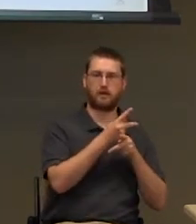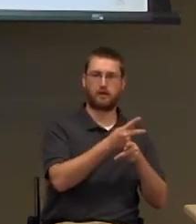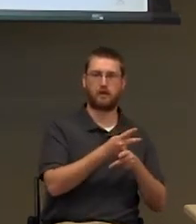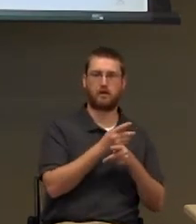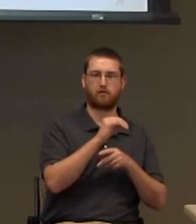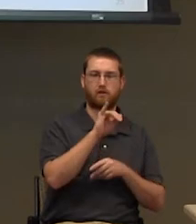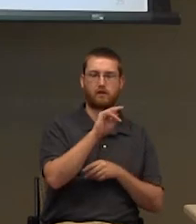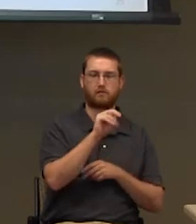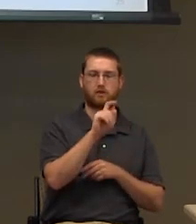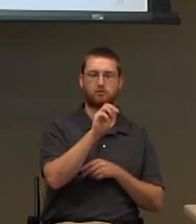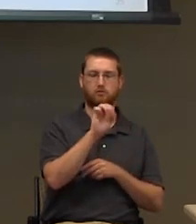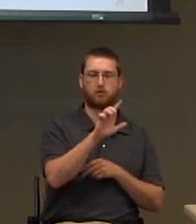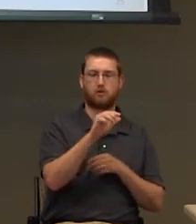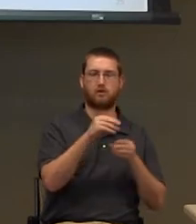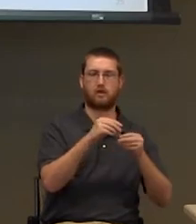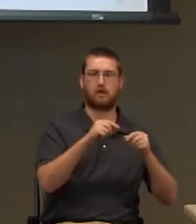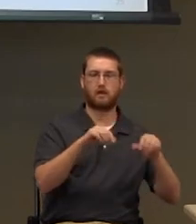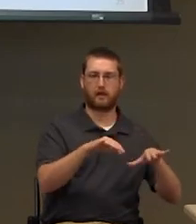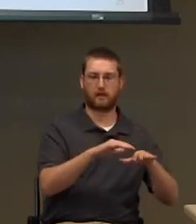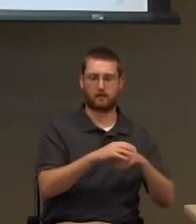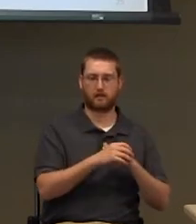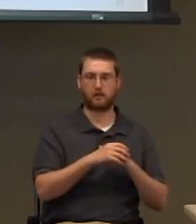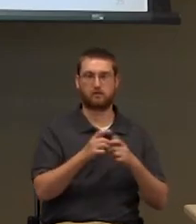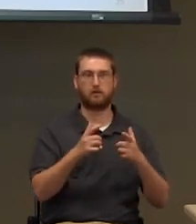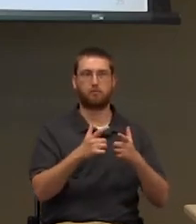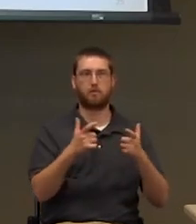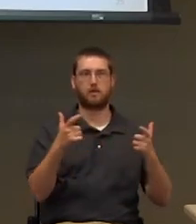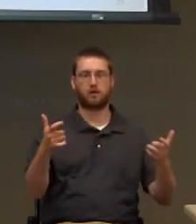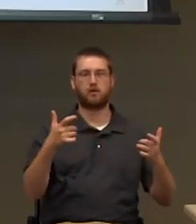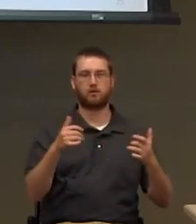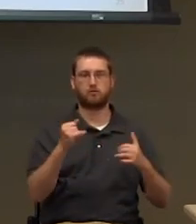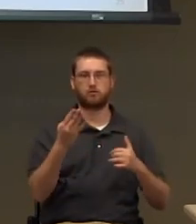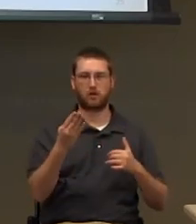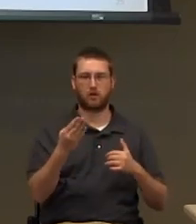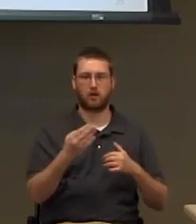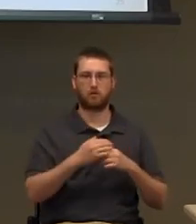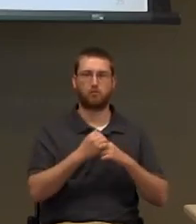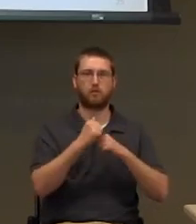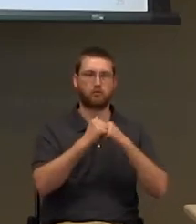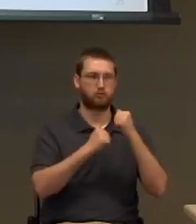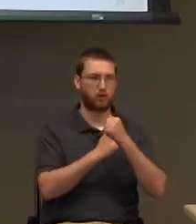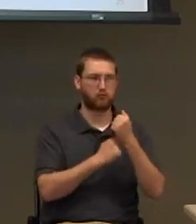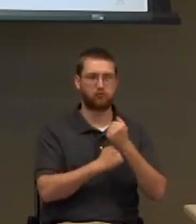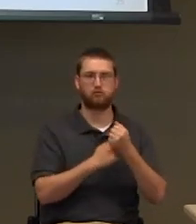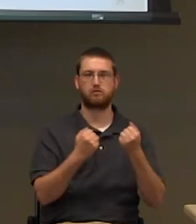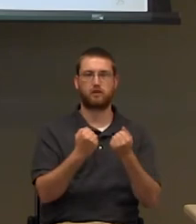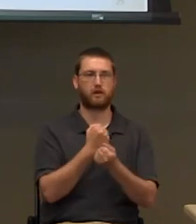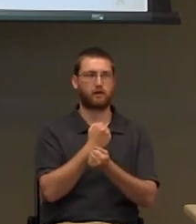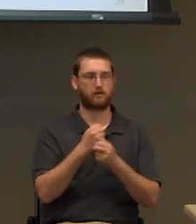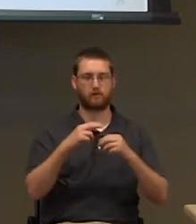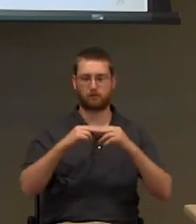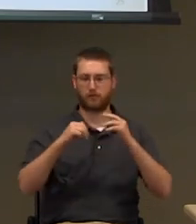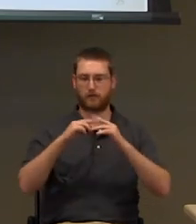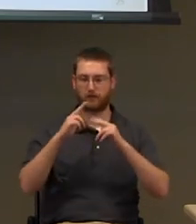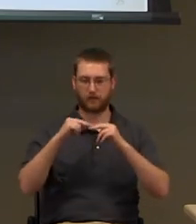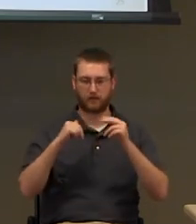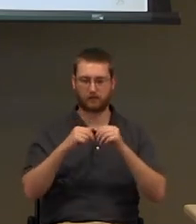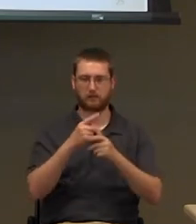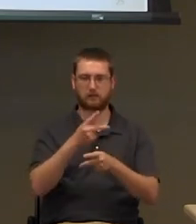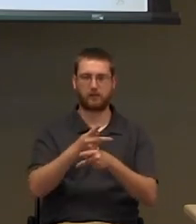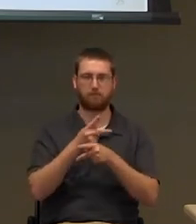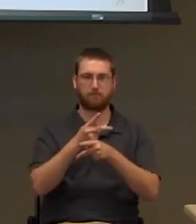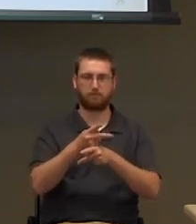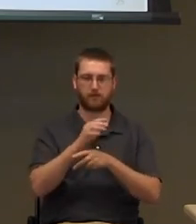industrial land, which is a huge job. The infrastructure and keeping up that is huge, and I understand